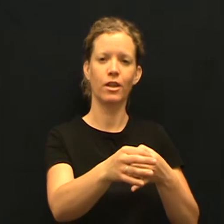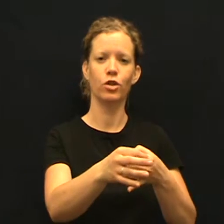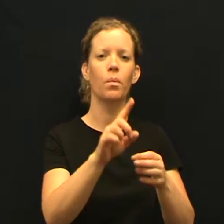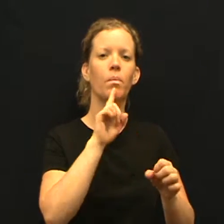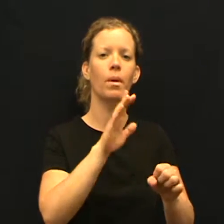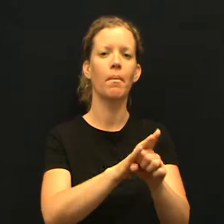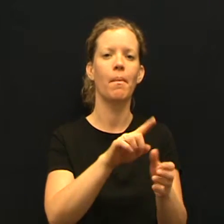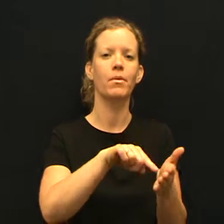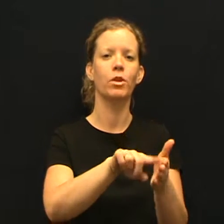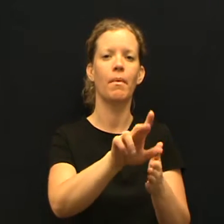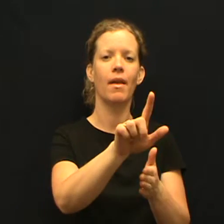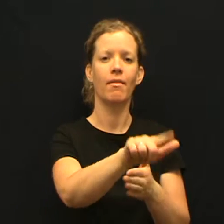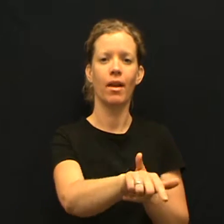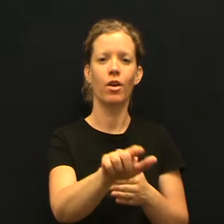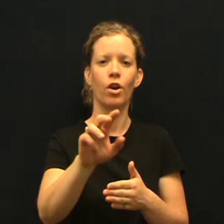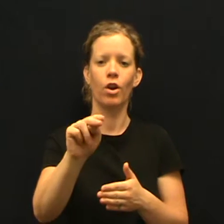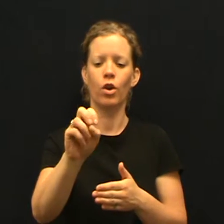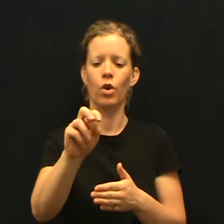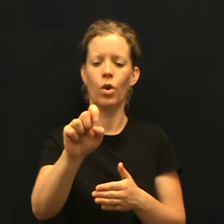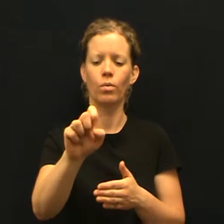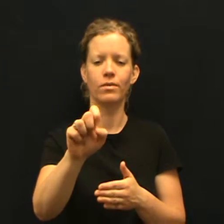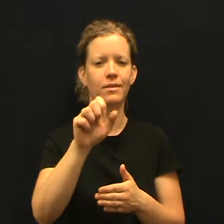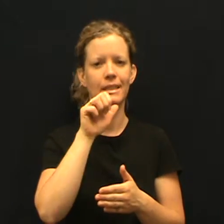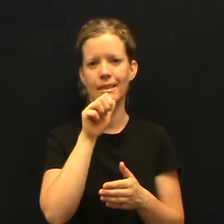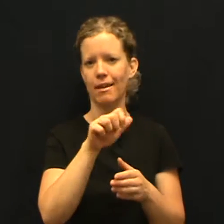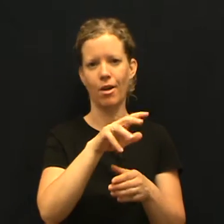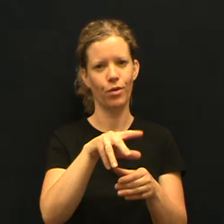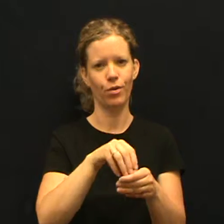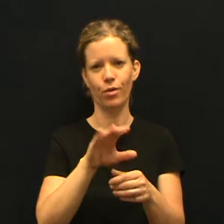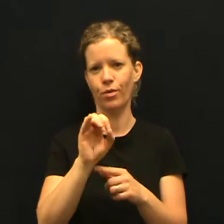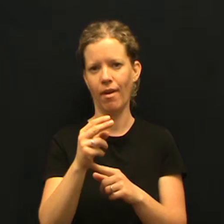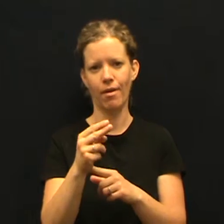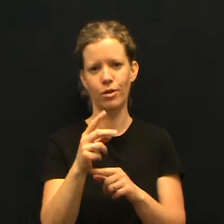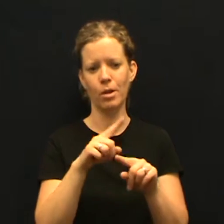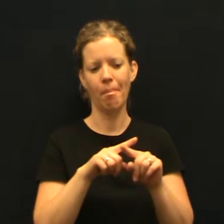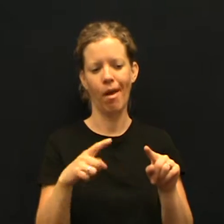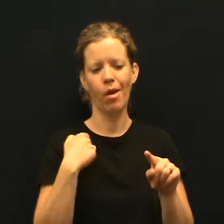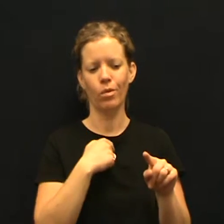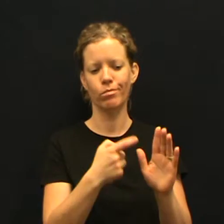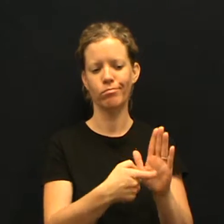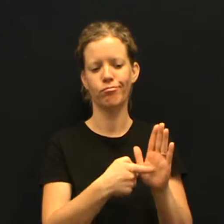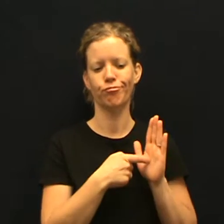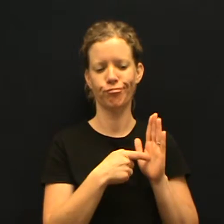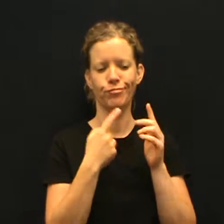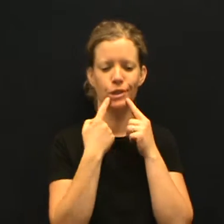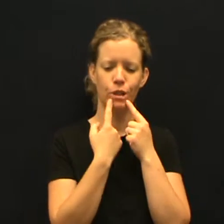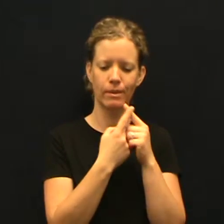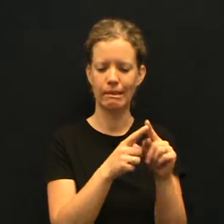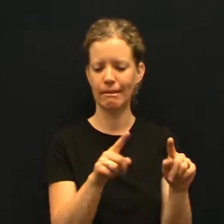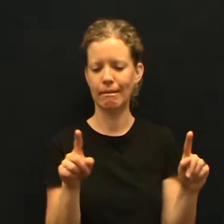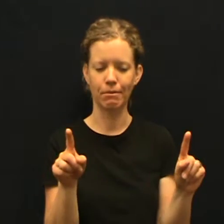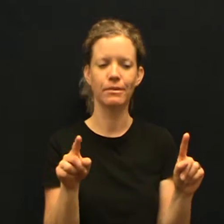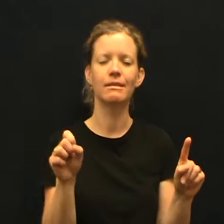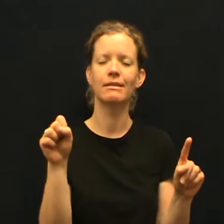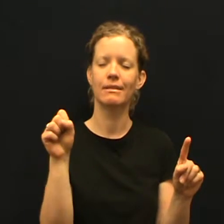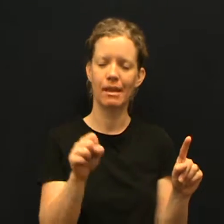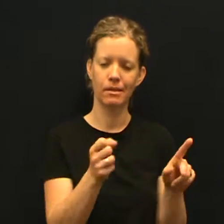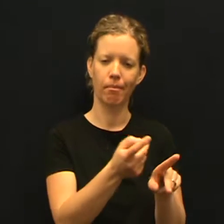any cash involved in that transaction, but we still have to disclose that we had that significant transaction, and